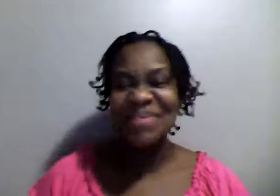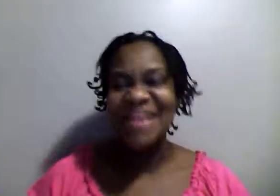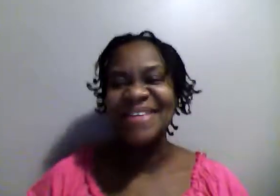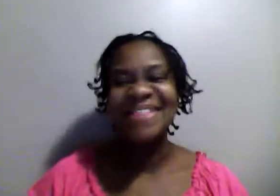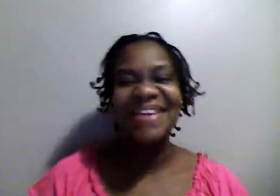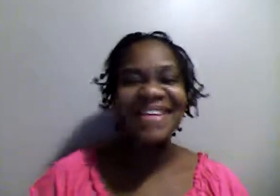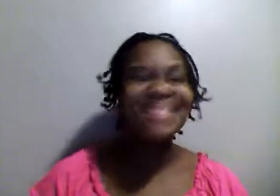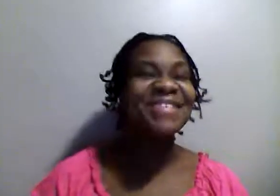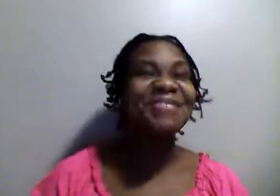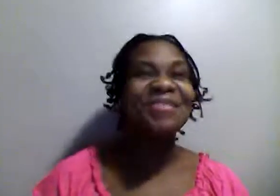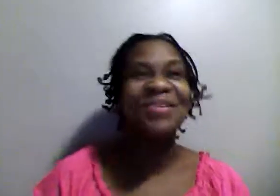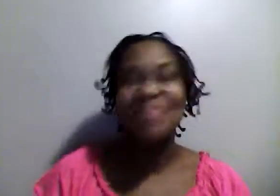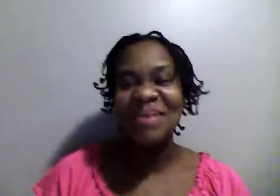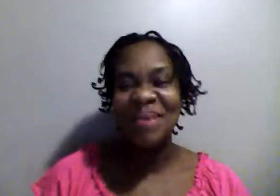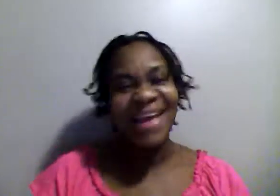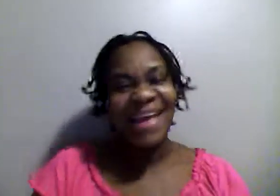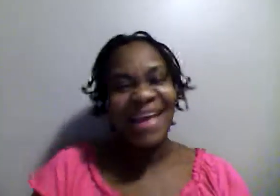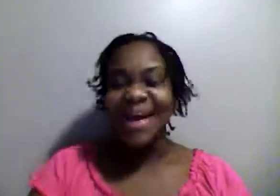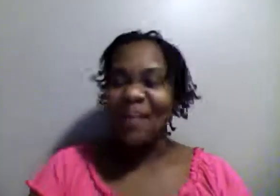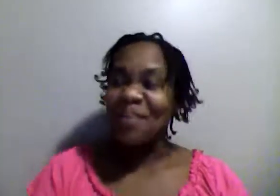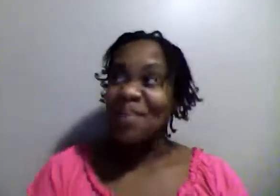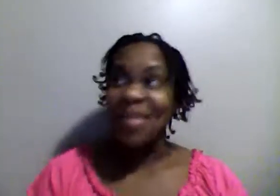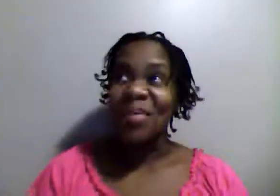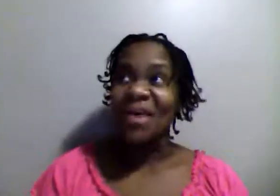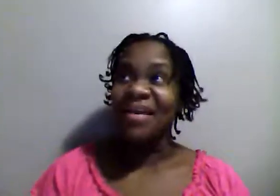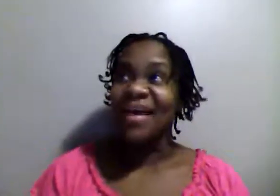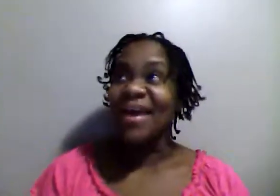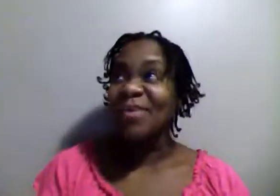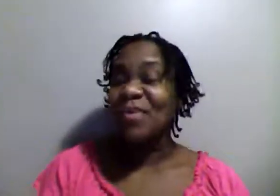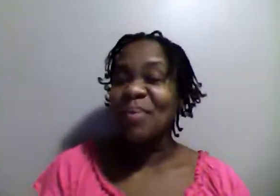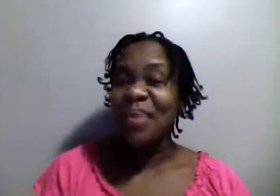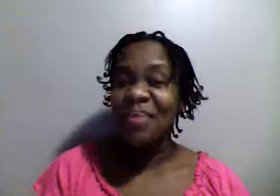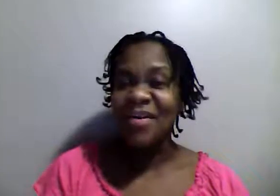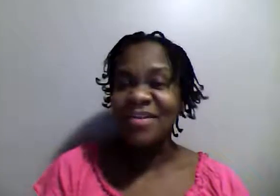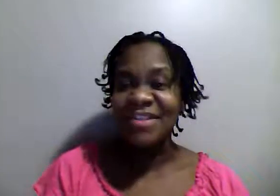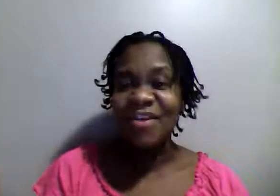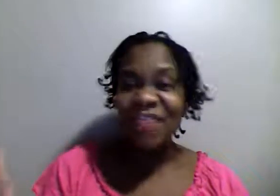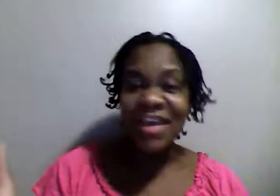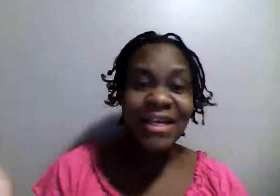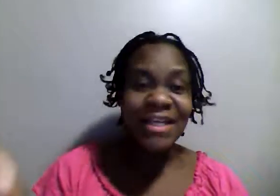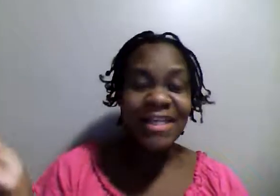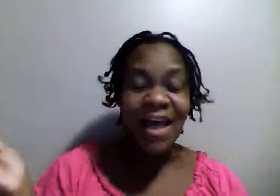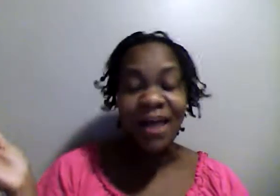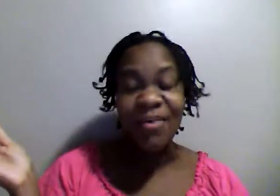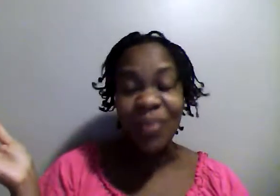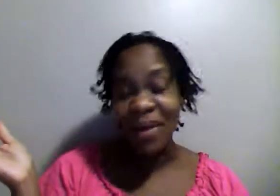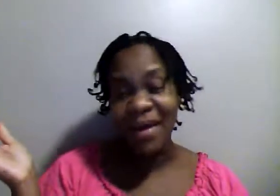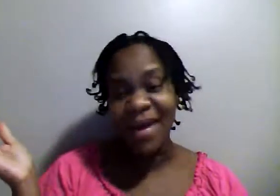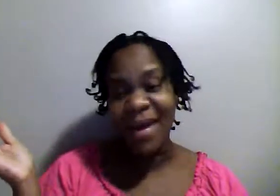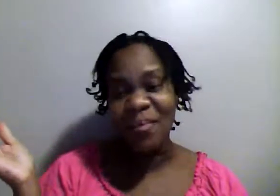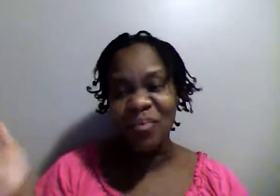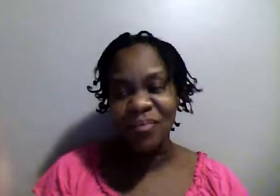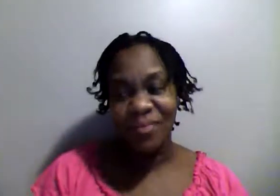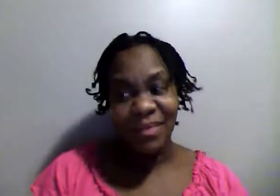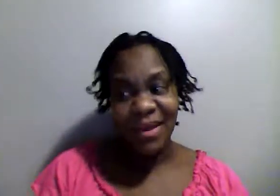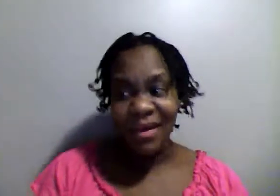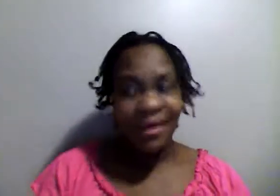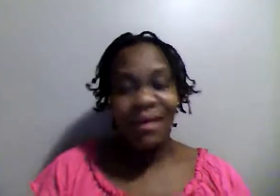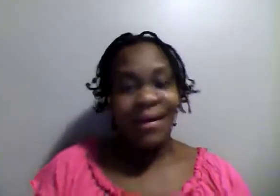tomatoes are easy to grow to me. But well, I don't know. Peppers love heat, and where I am,